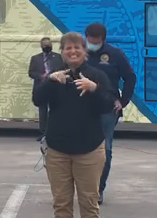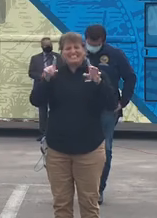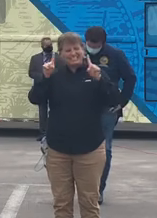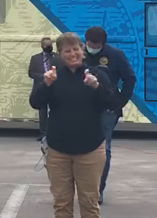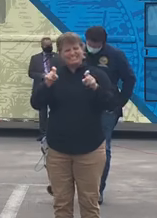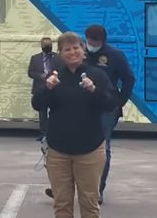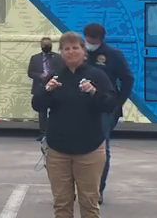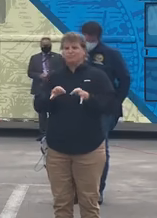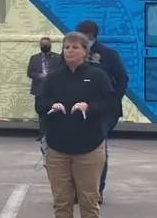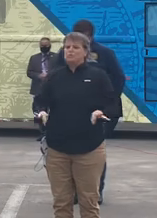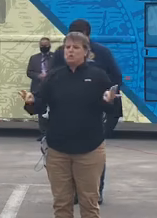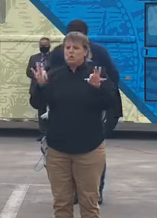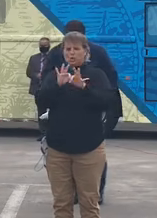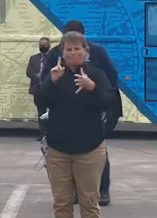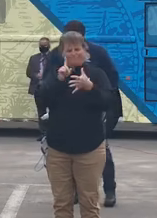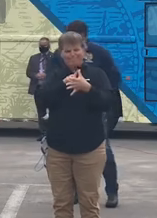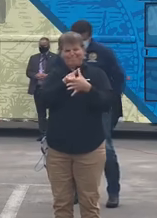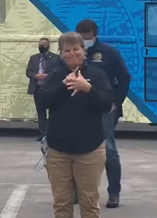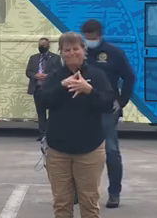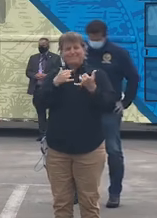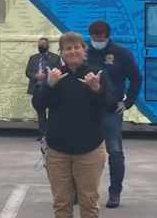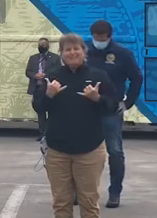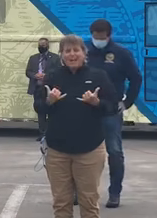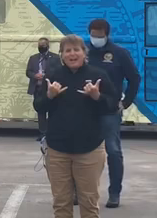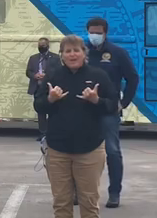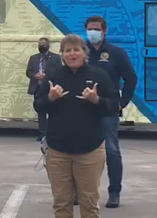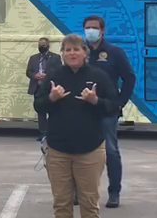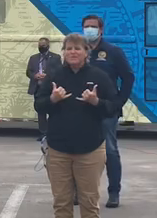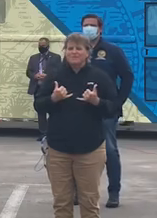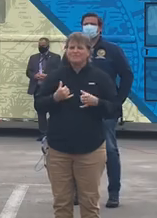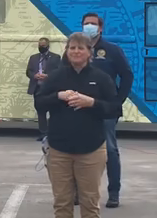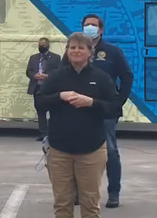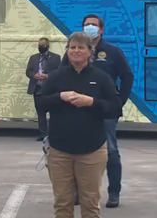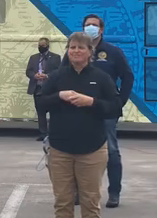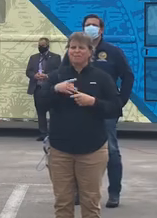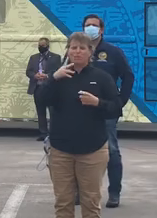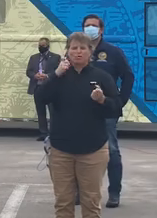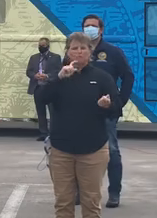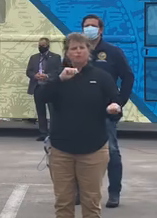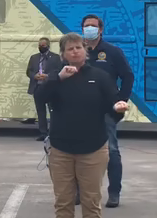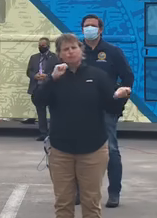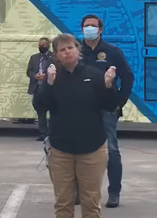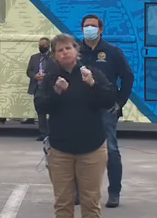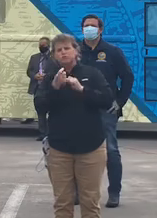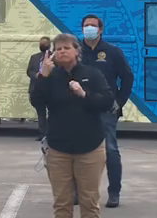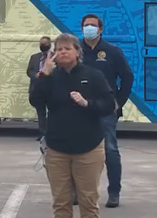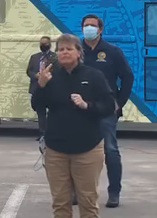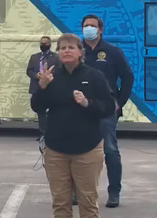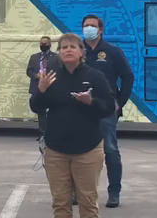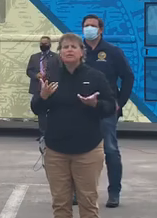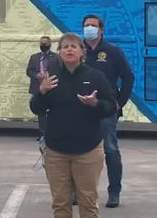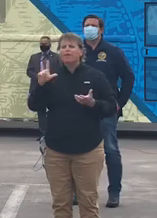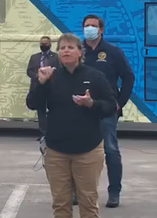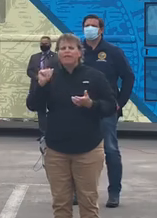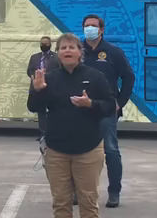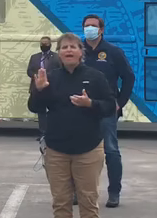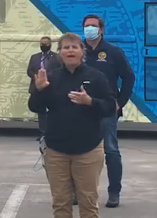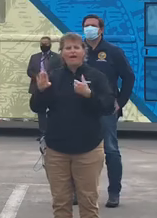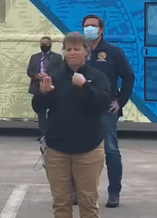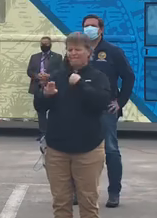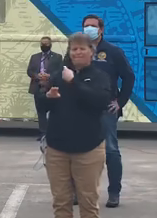major pillars. And today it is refreshing to see that we now bring Department of Health laboratories that offer the